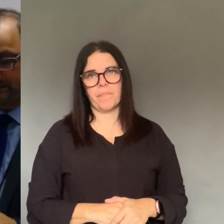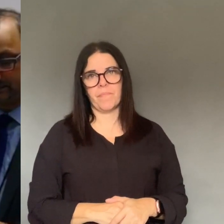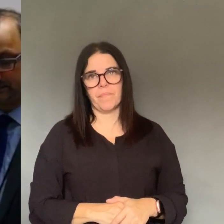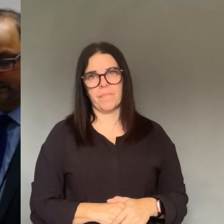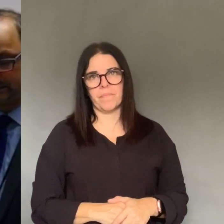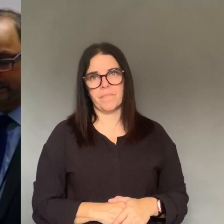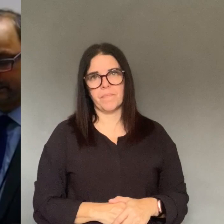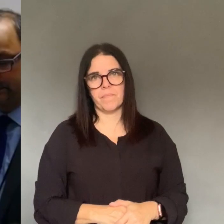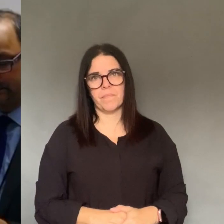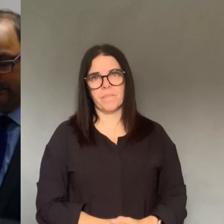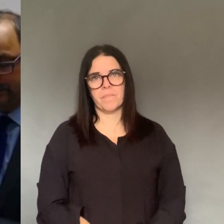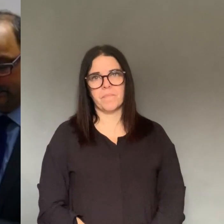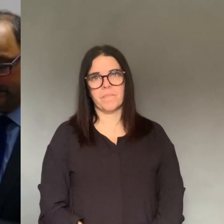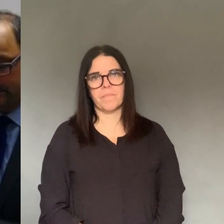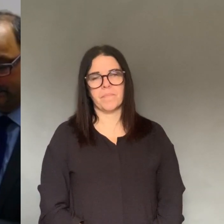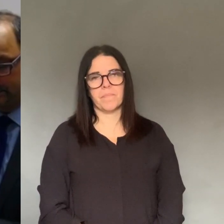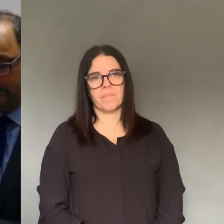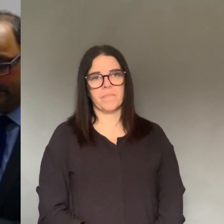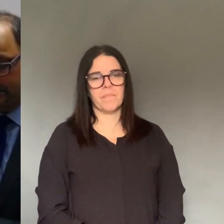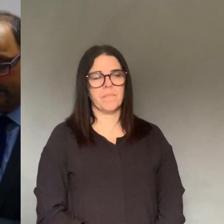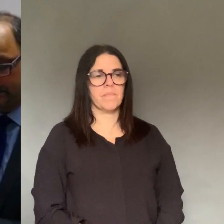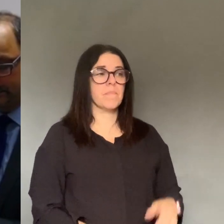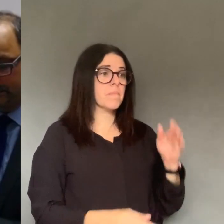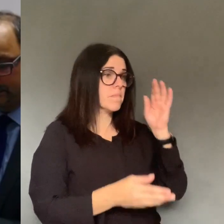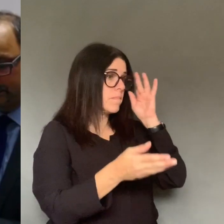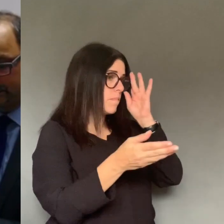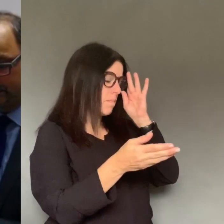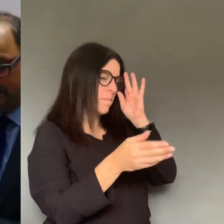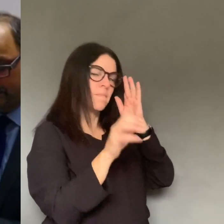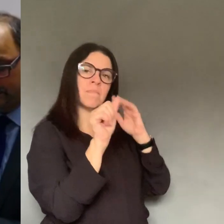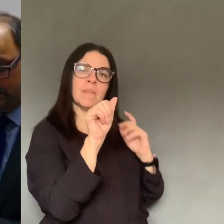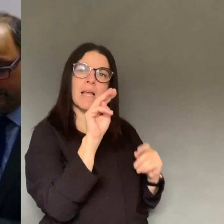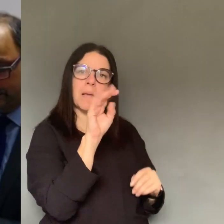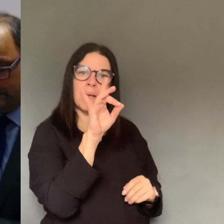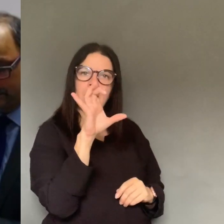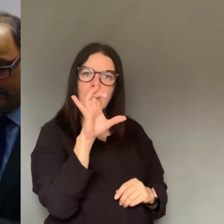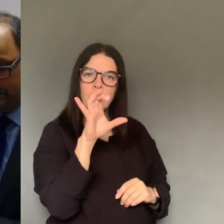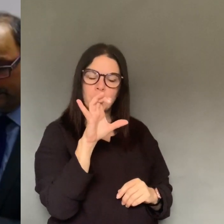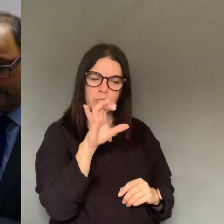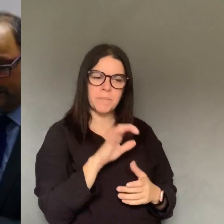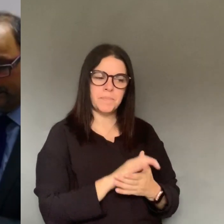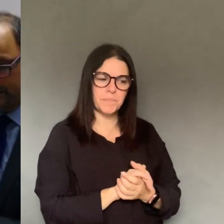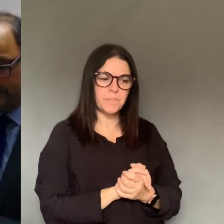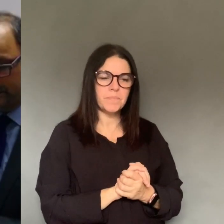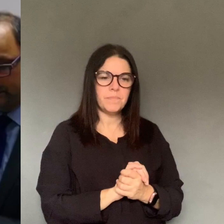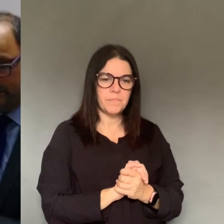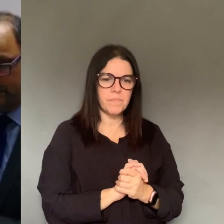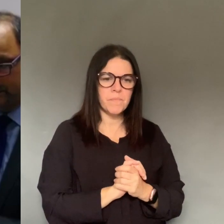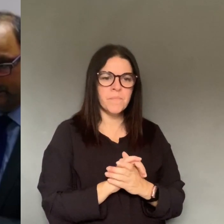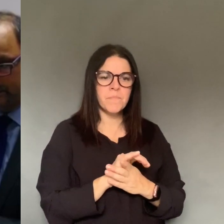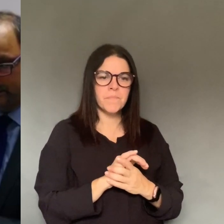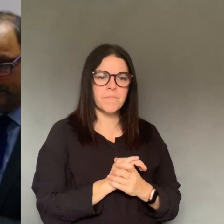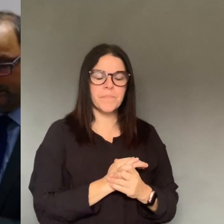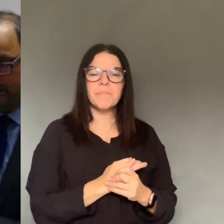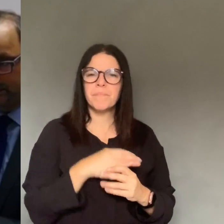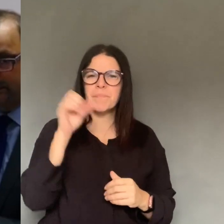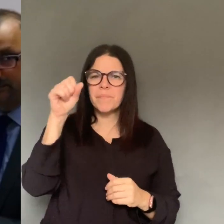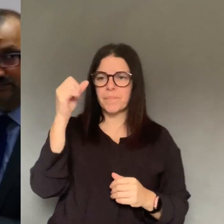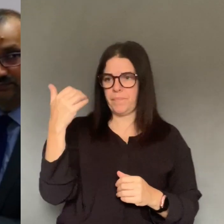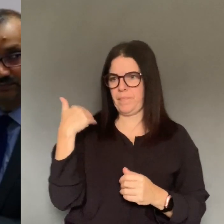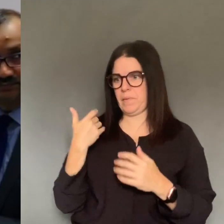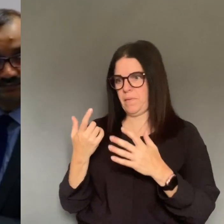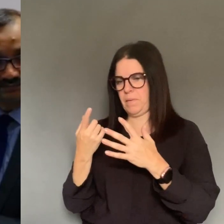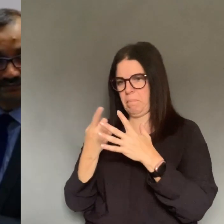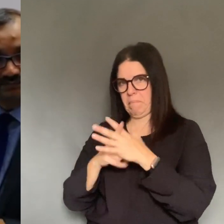Yes, in the beginning, when we were seeing the issues with the border, there were quite a number of cases of healthcare workers crossing back and forth